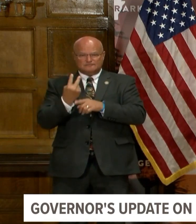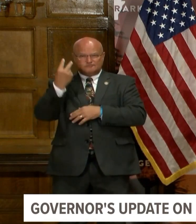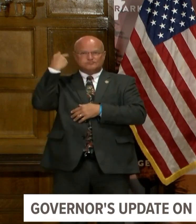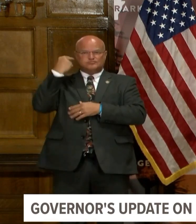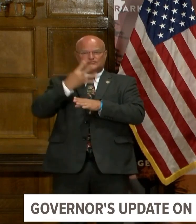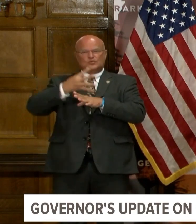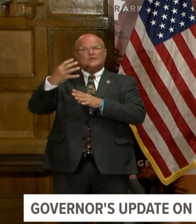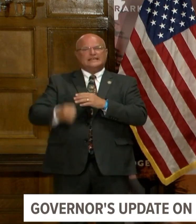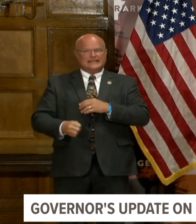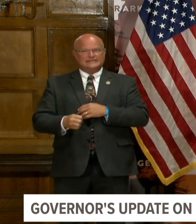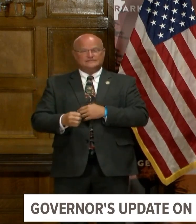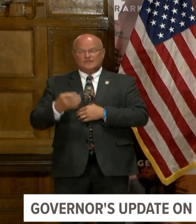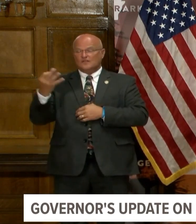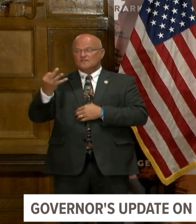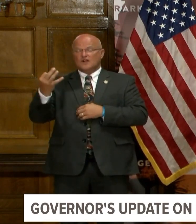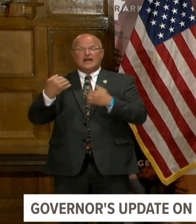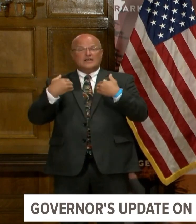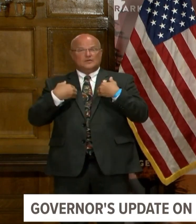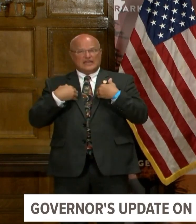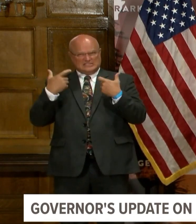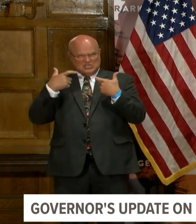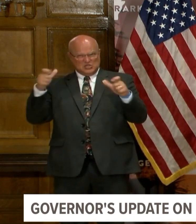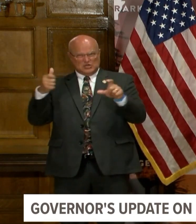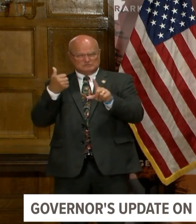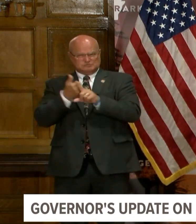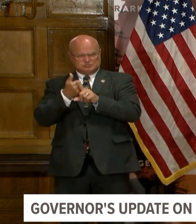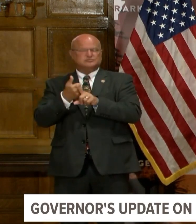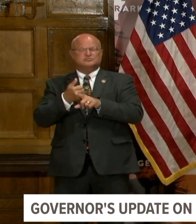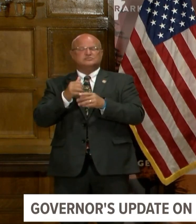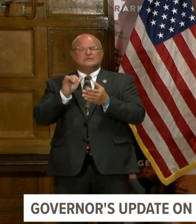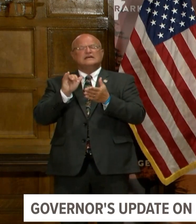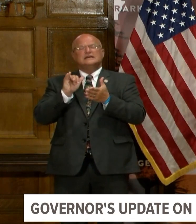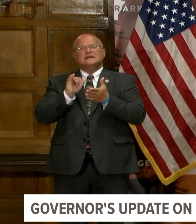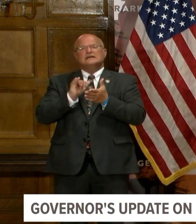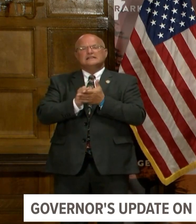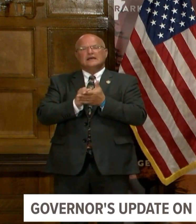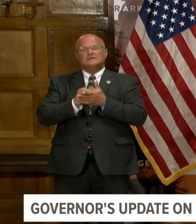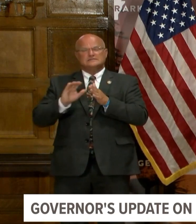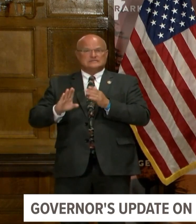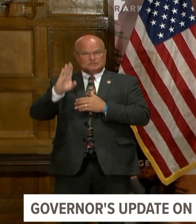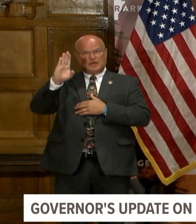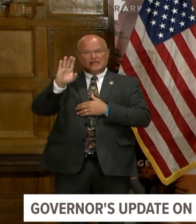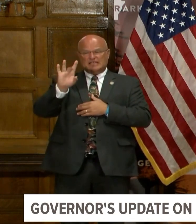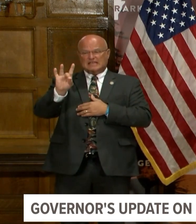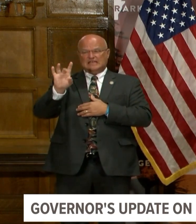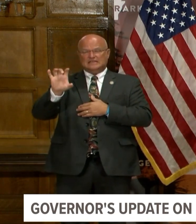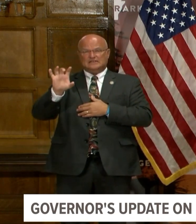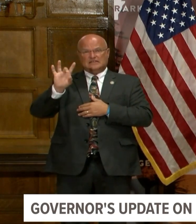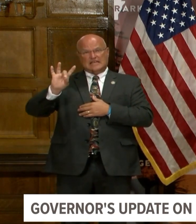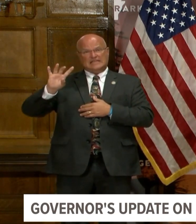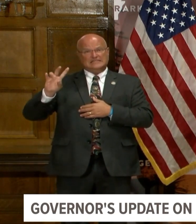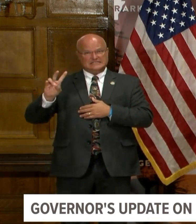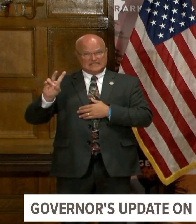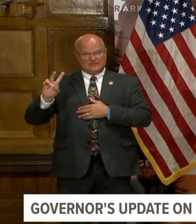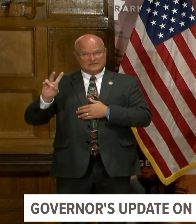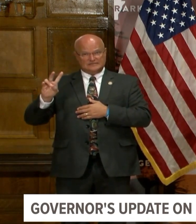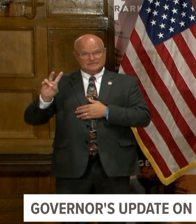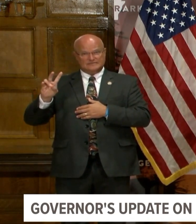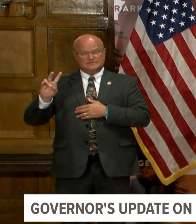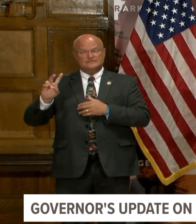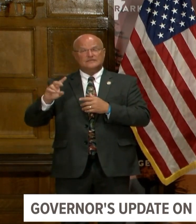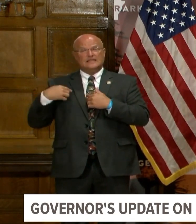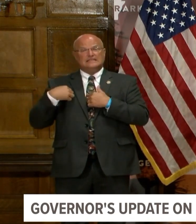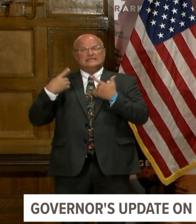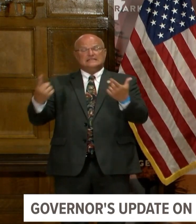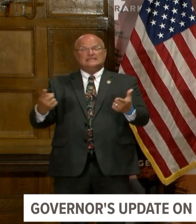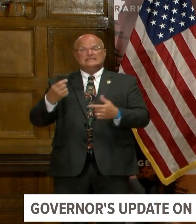weekend. Friday, we had that large bump, which was a spike of 887 cases.